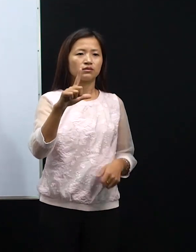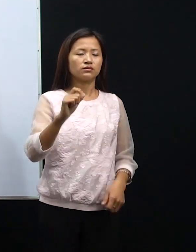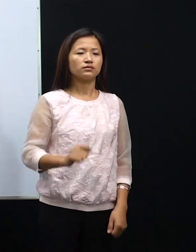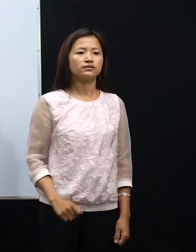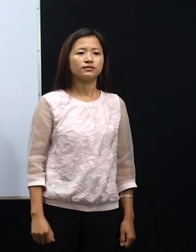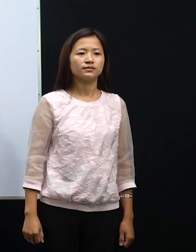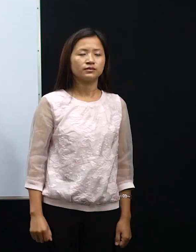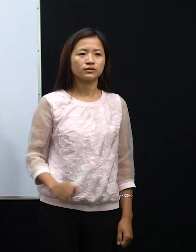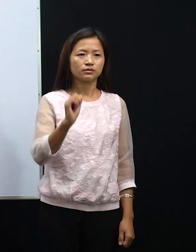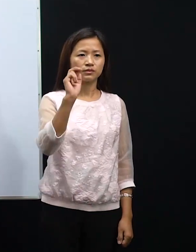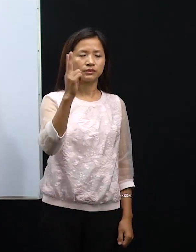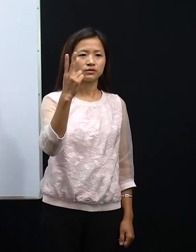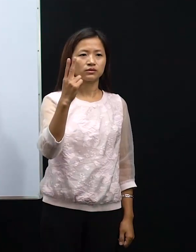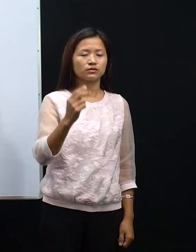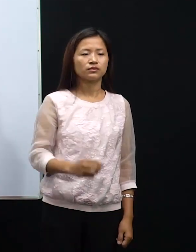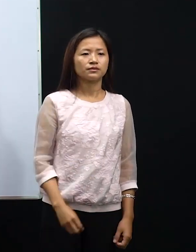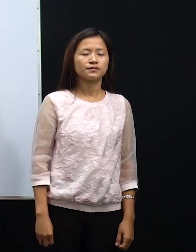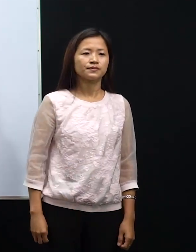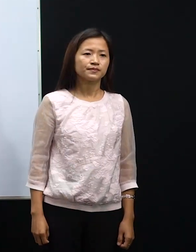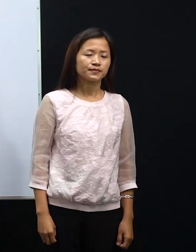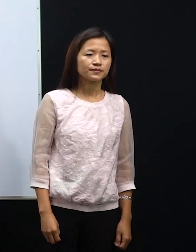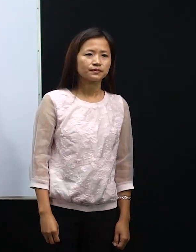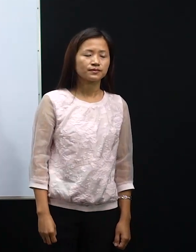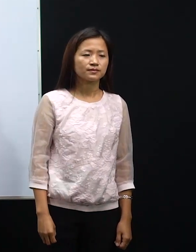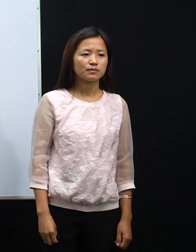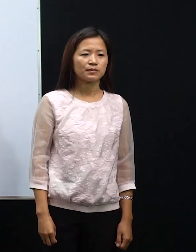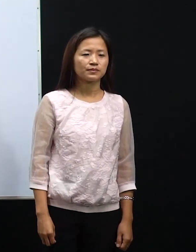Bi means two. Bi means two. So here